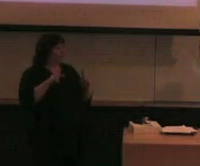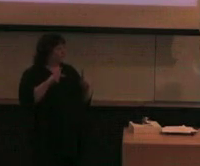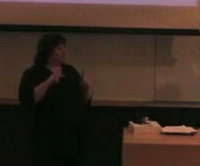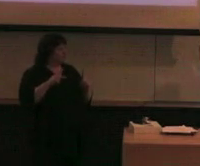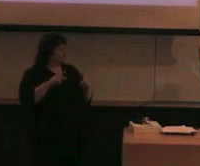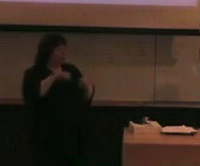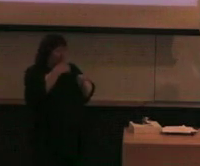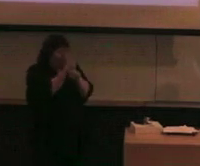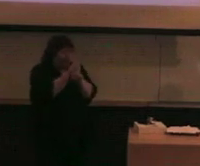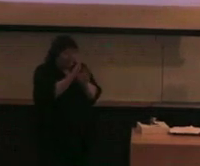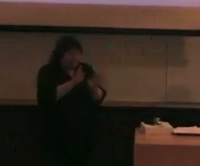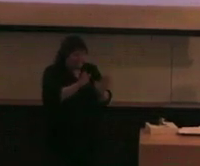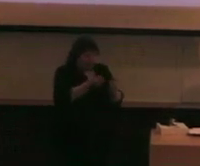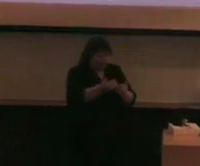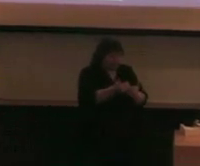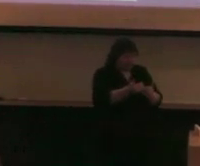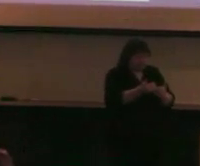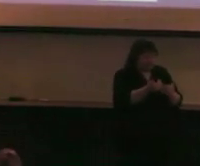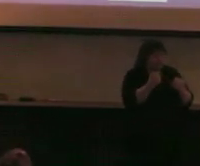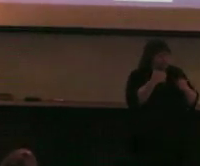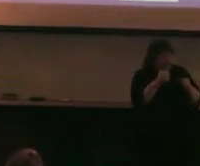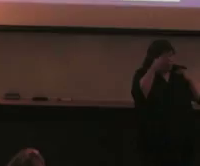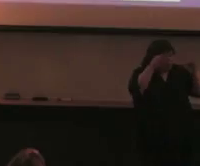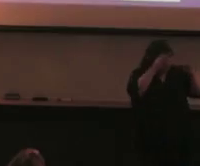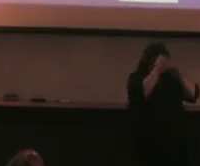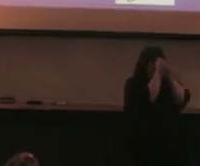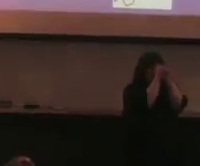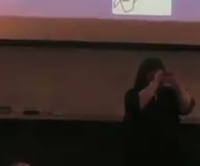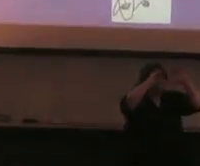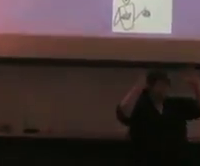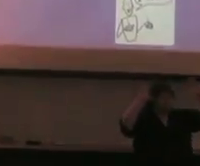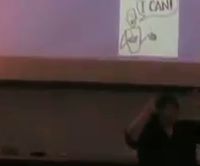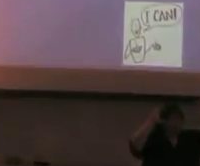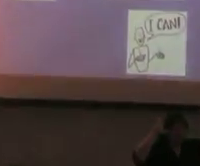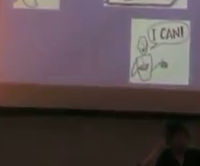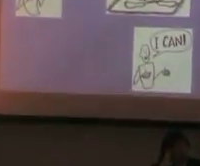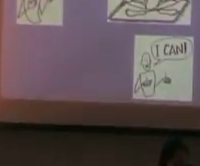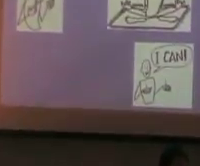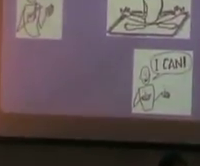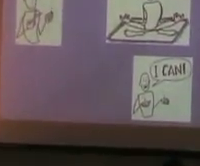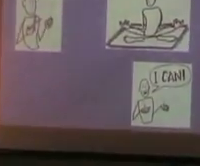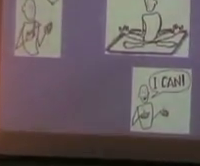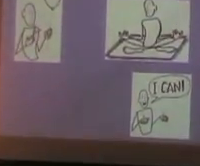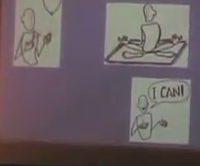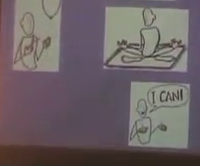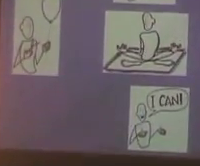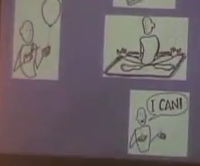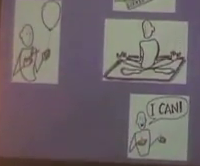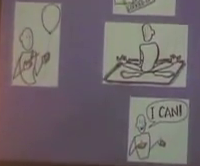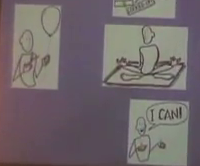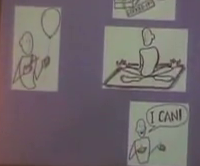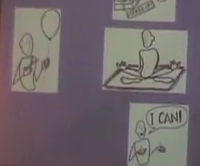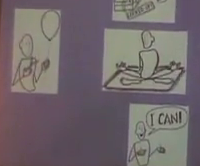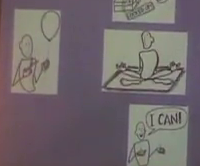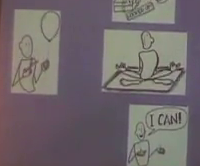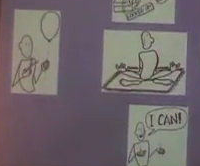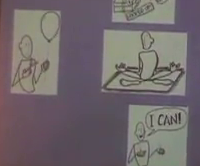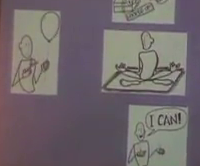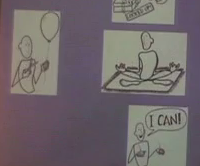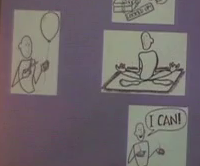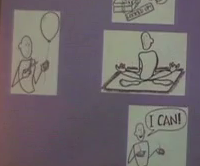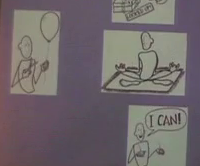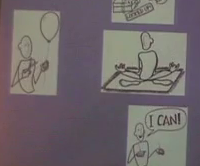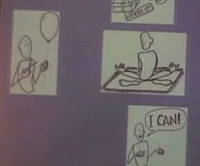locked in a box. This is a metaphor that we use sometimes with our patients. Hopefully they can understand this. So you have a problem, put it in a